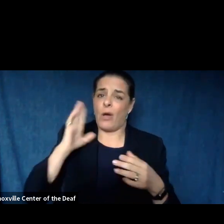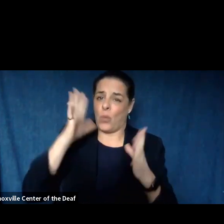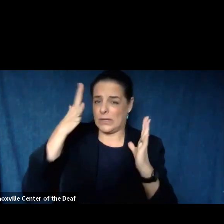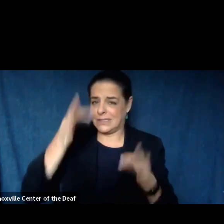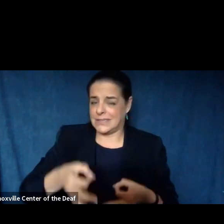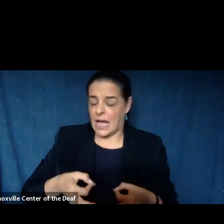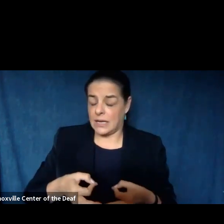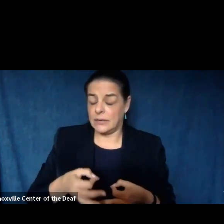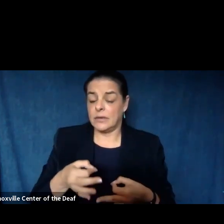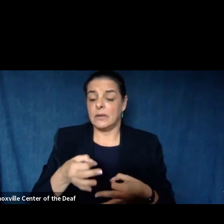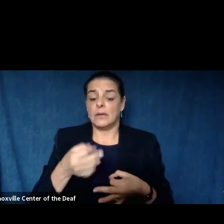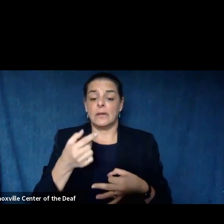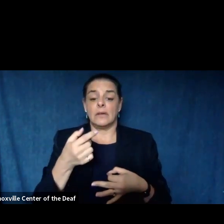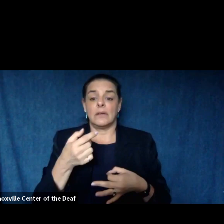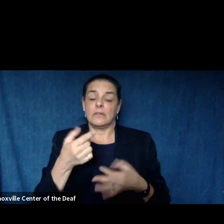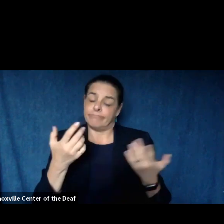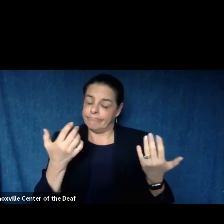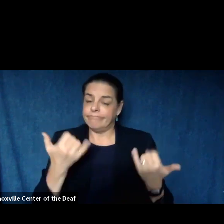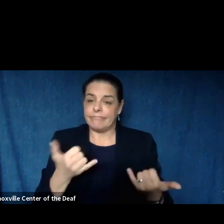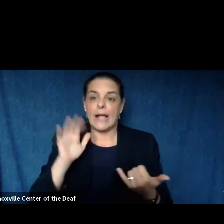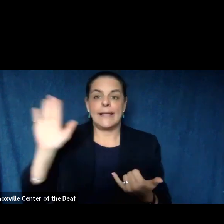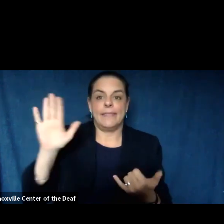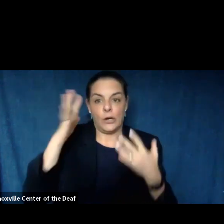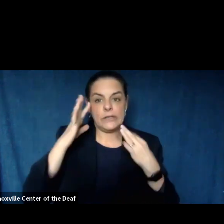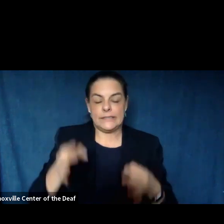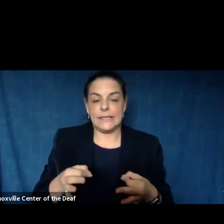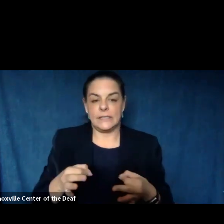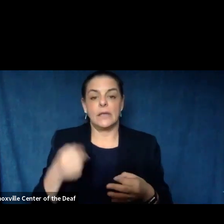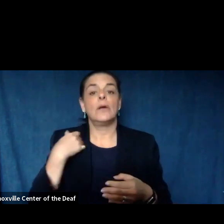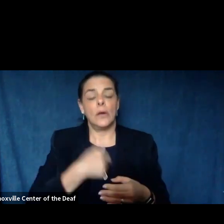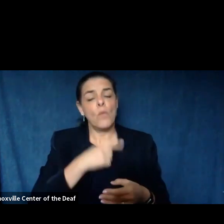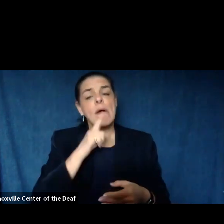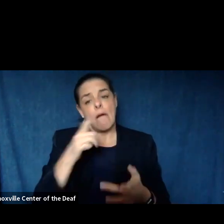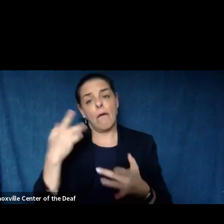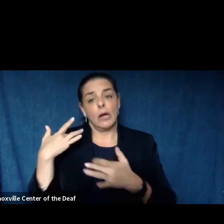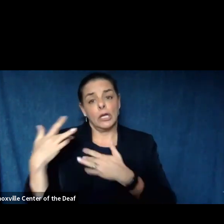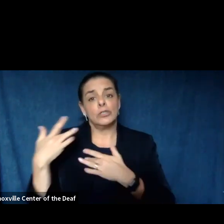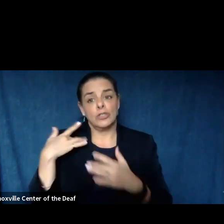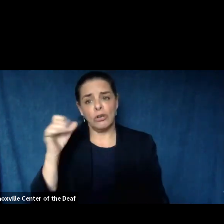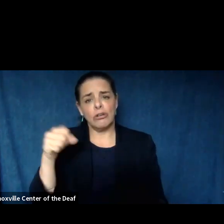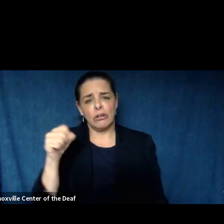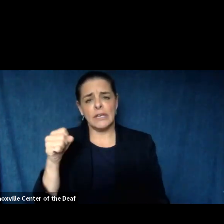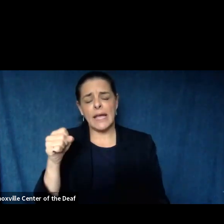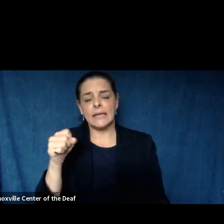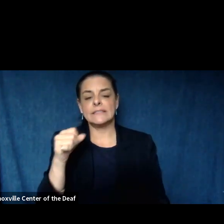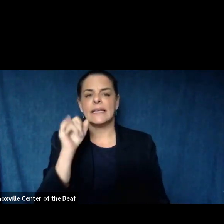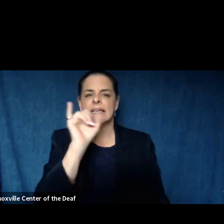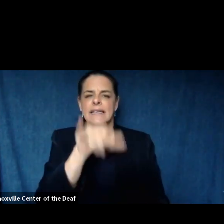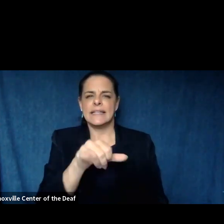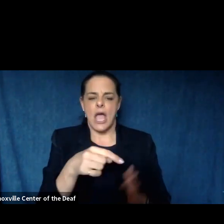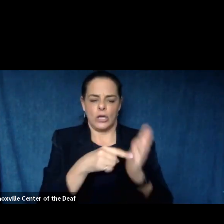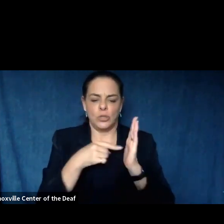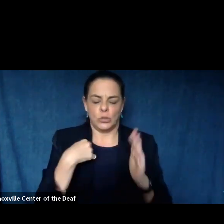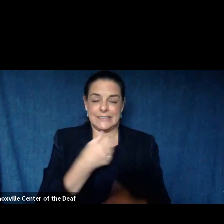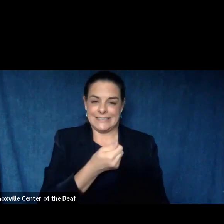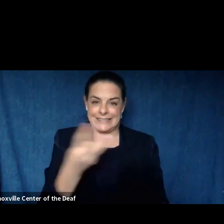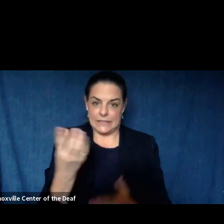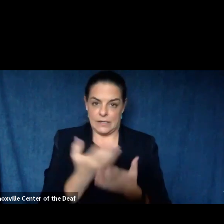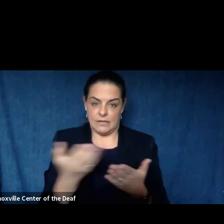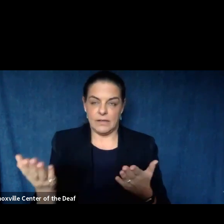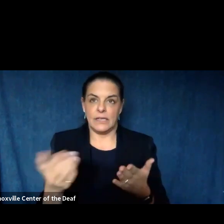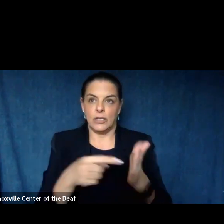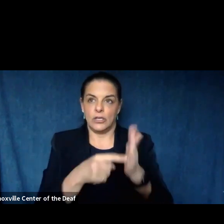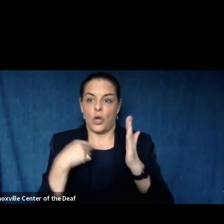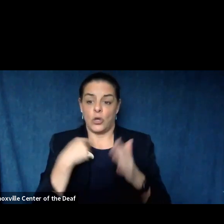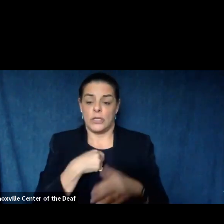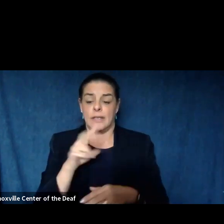with the guidelines is the Board of Health's decision. We are concerned. We're very concerned. It tells us several things. It tells us that the